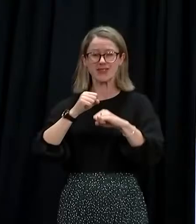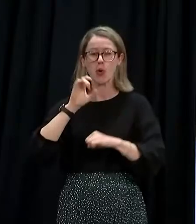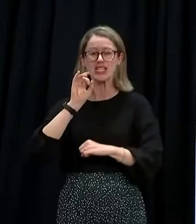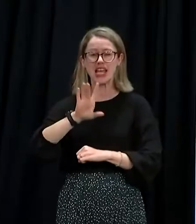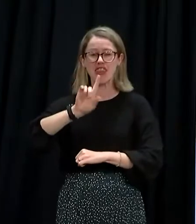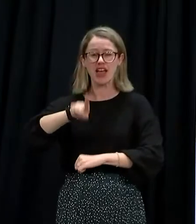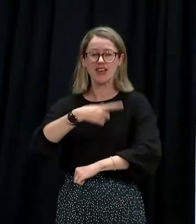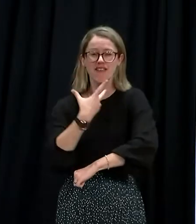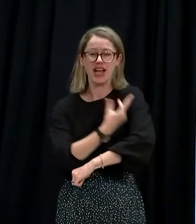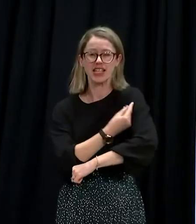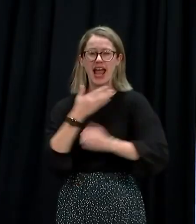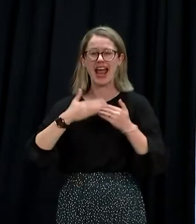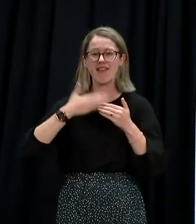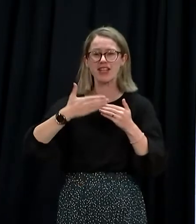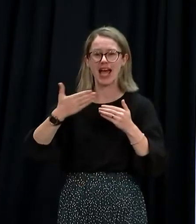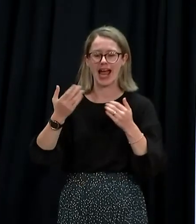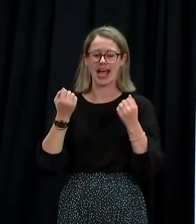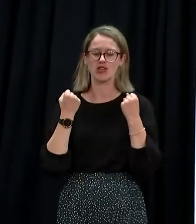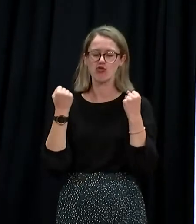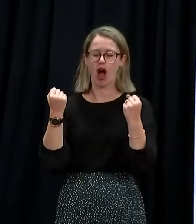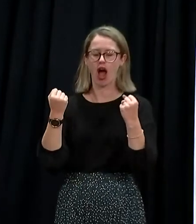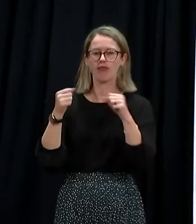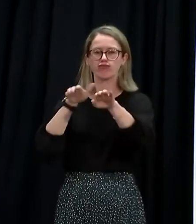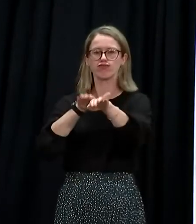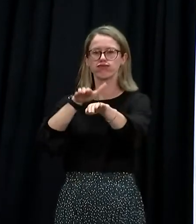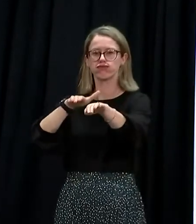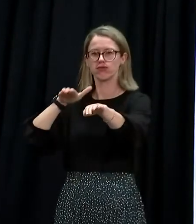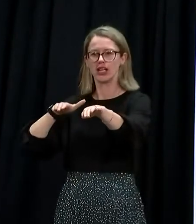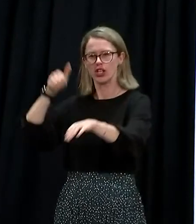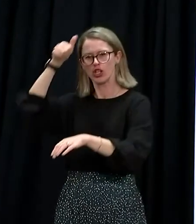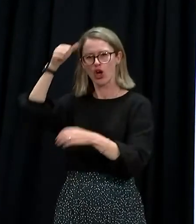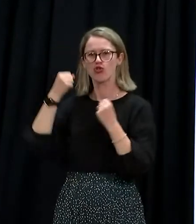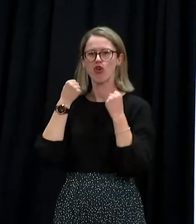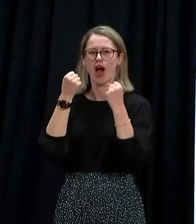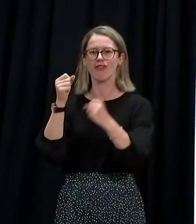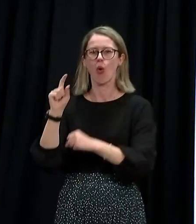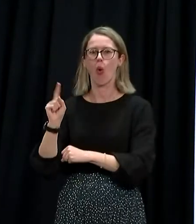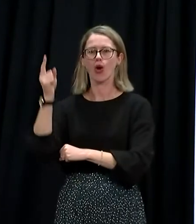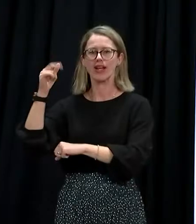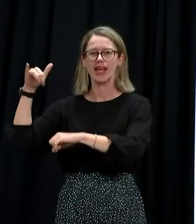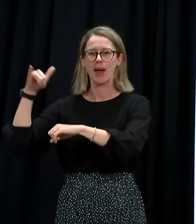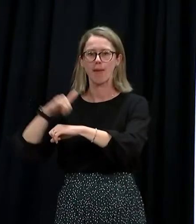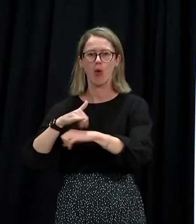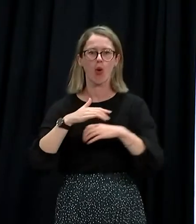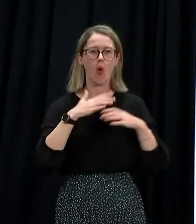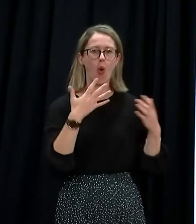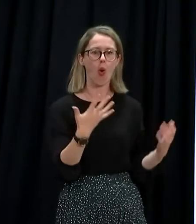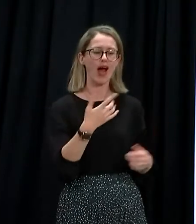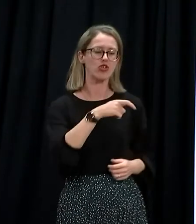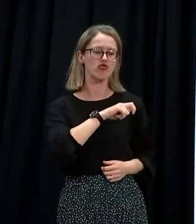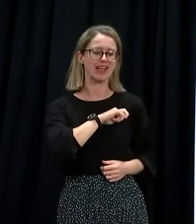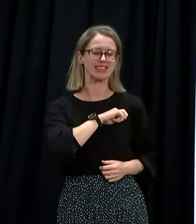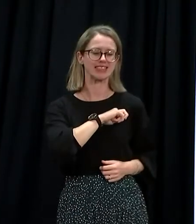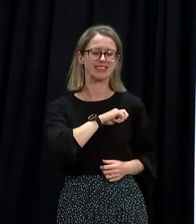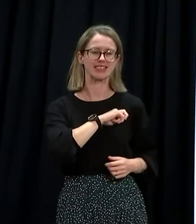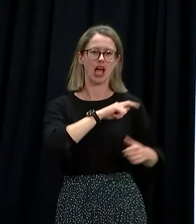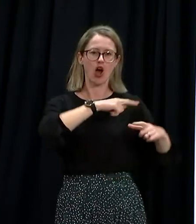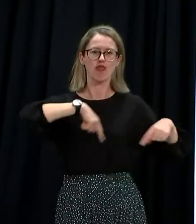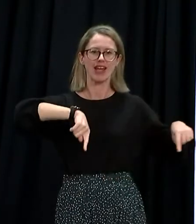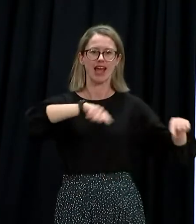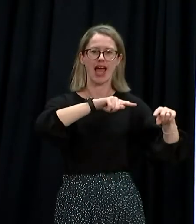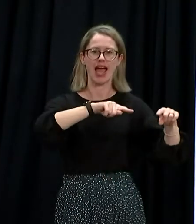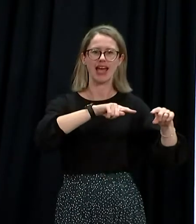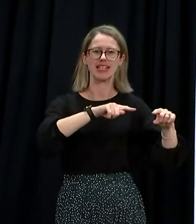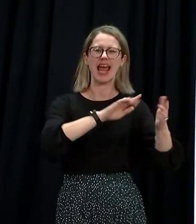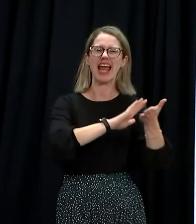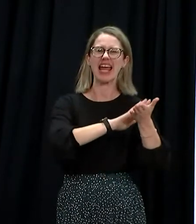a day at drive-through sites. These are the Park and Ride at Auckland Airport and the Trust Arena in Henderson. Please make